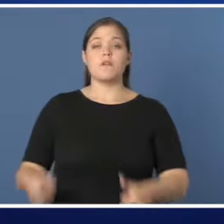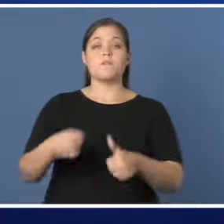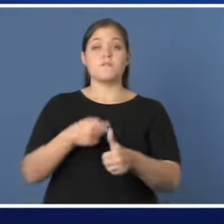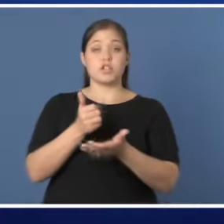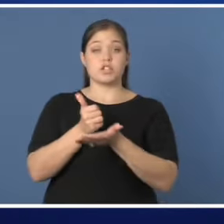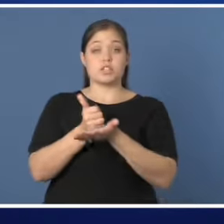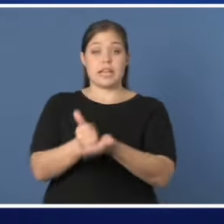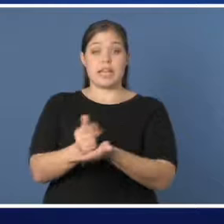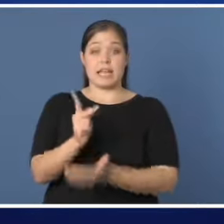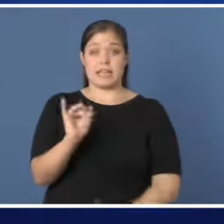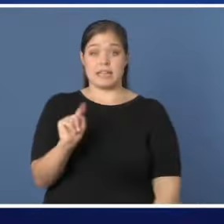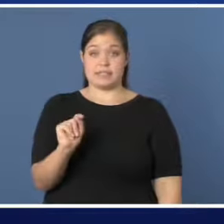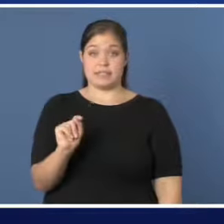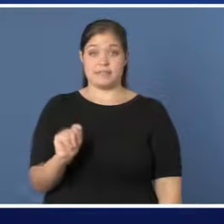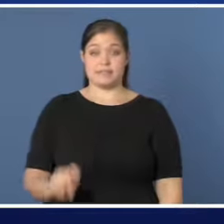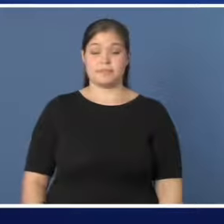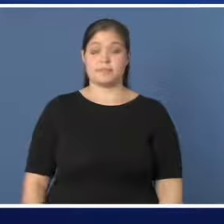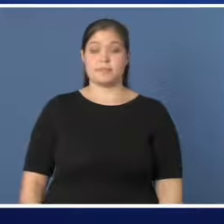First aid kit.